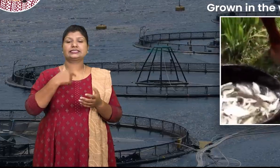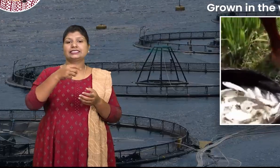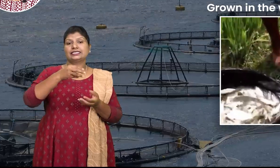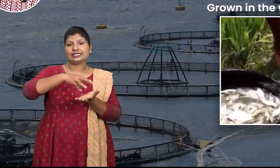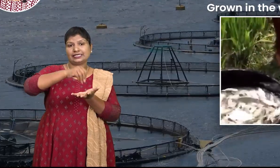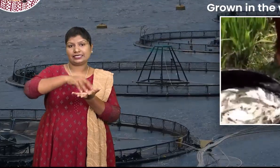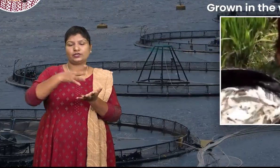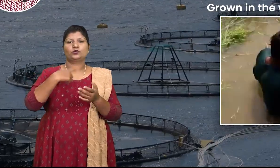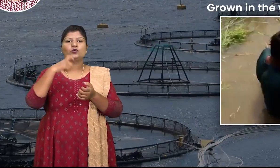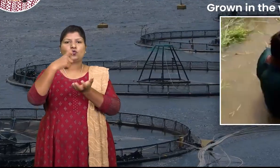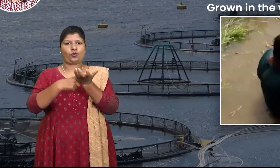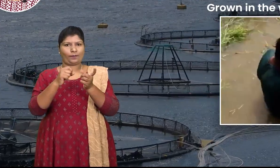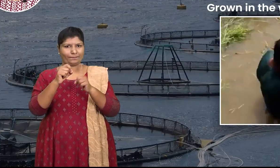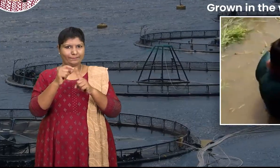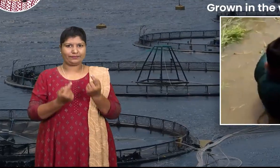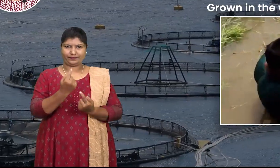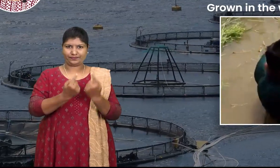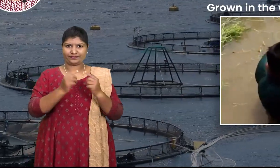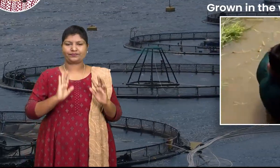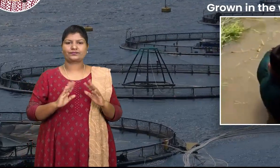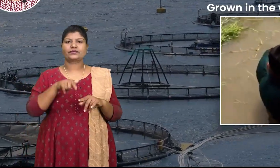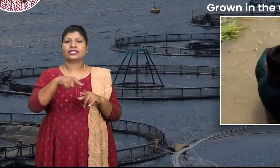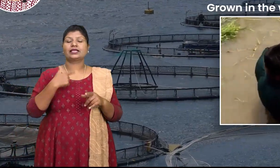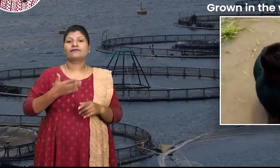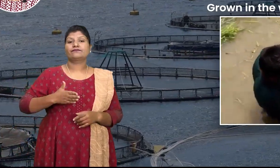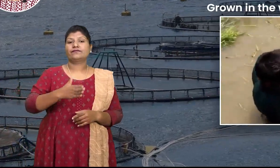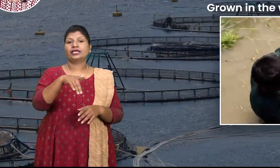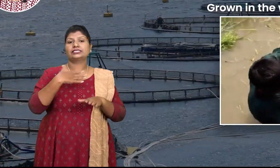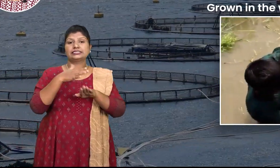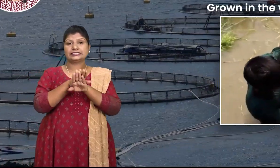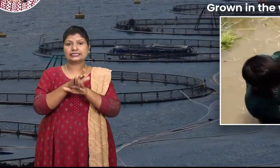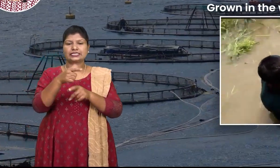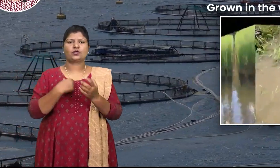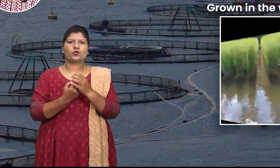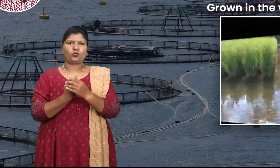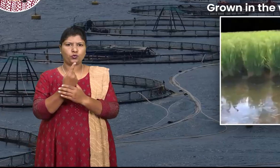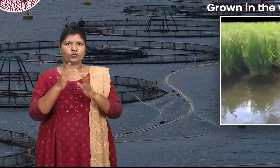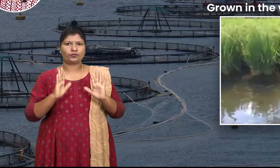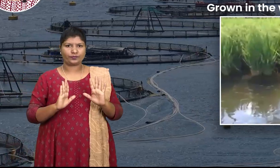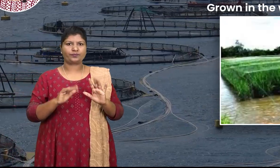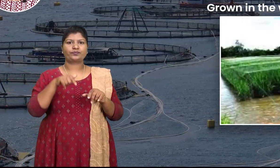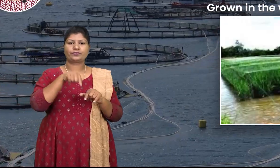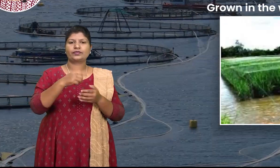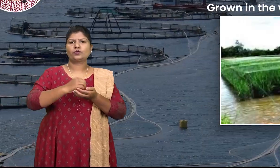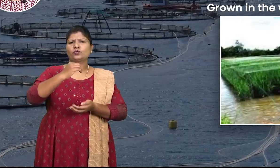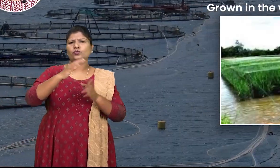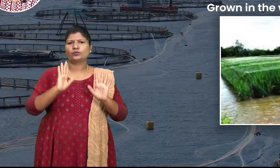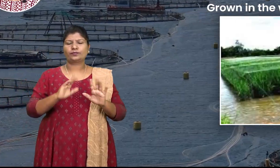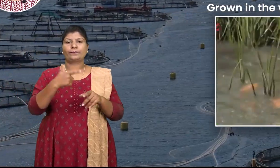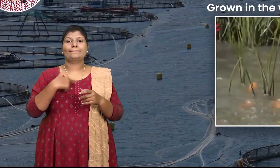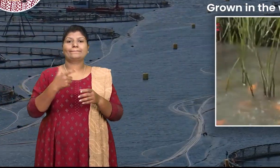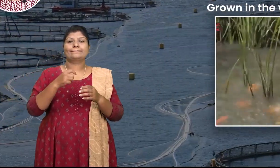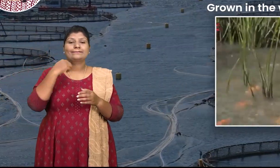crop so that fish are grown in the water in the paddy field.